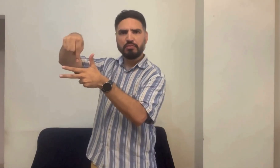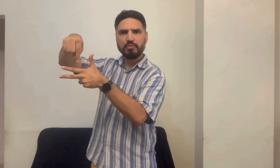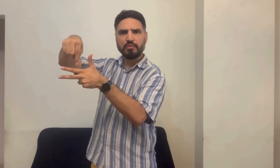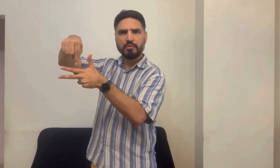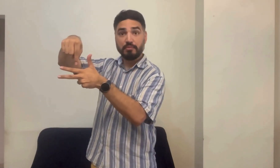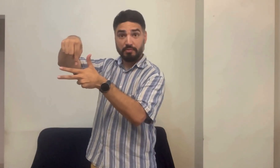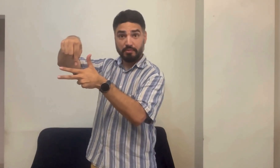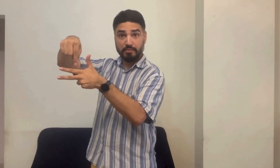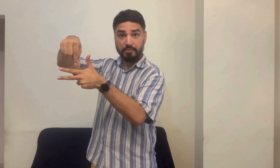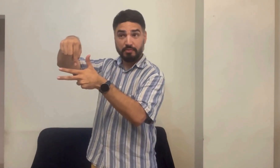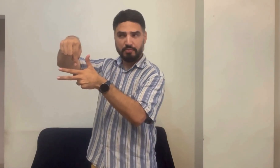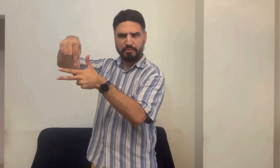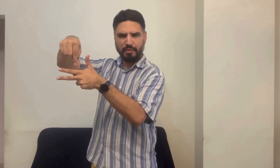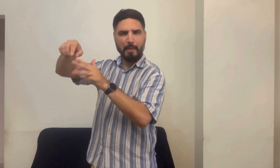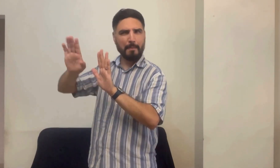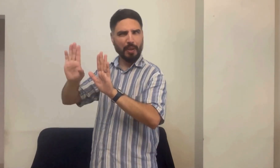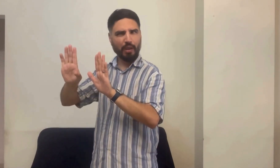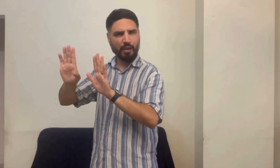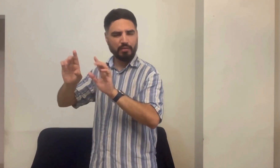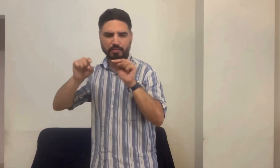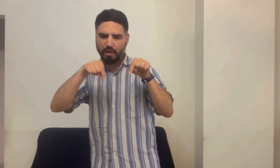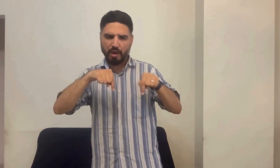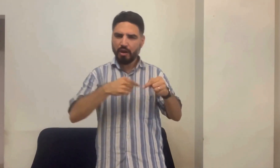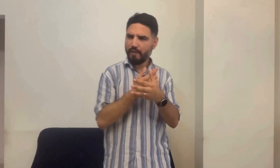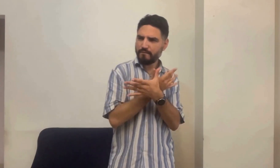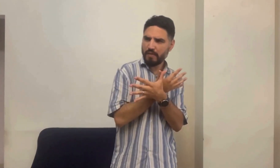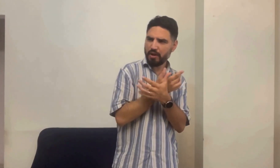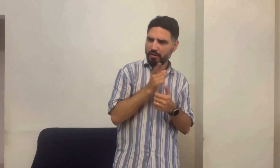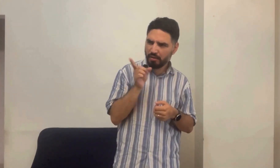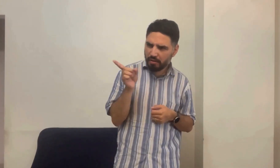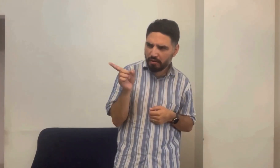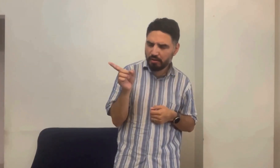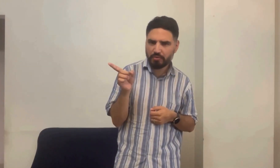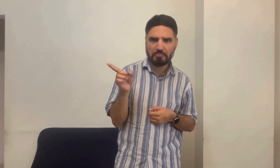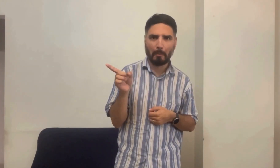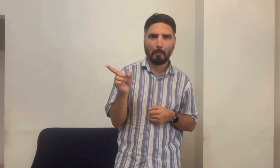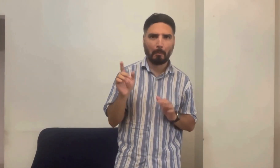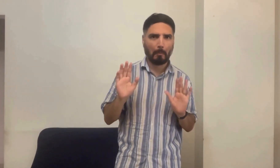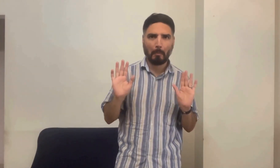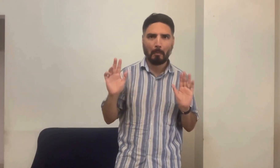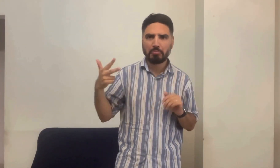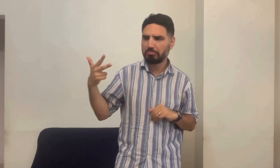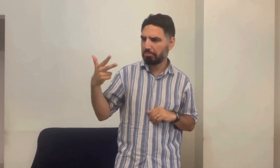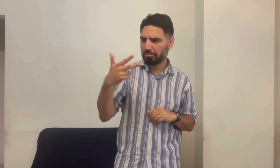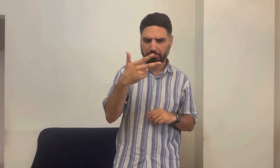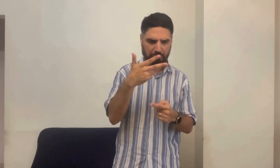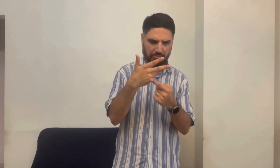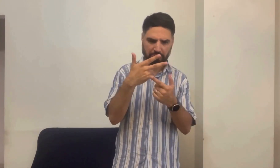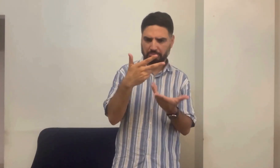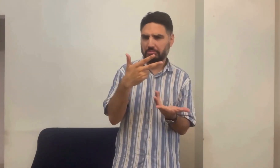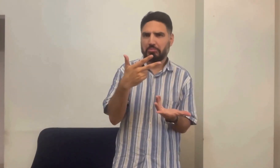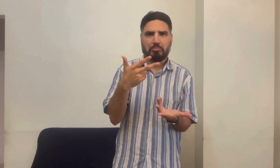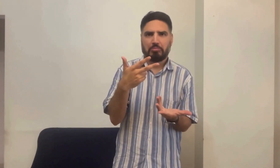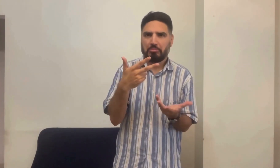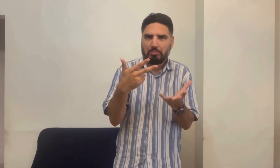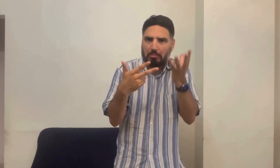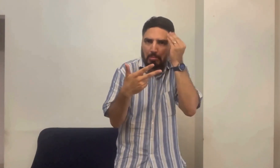vehicle. But here in Albania, that doesn't work at all. Thus, 3 fingers don't